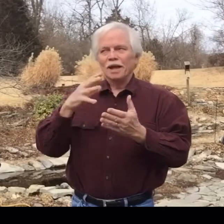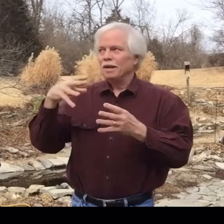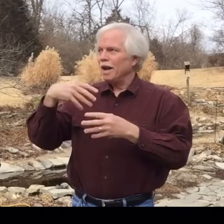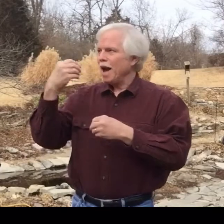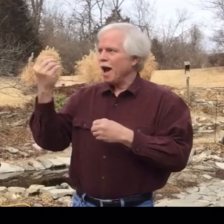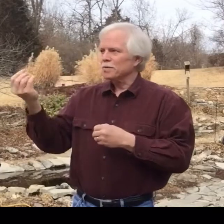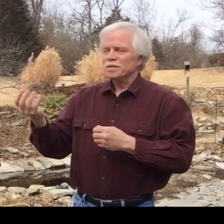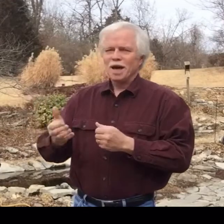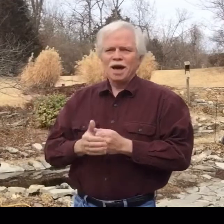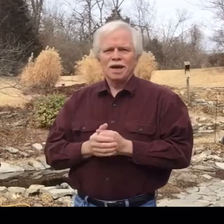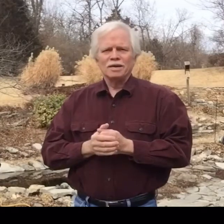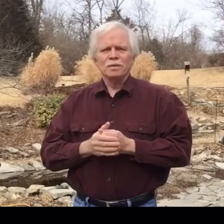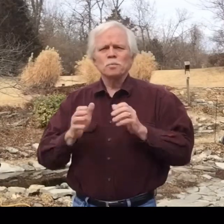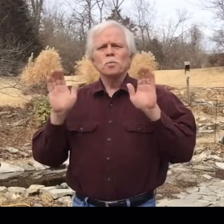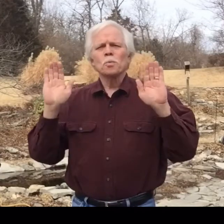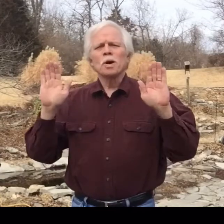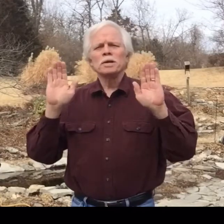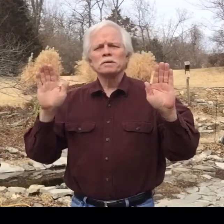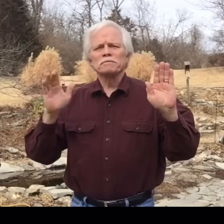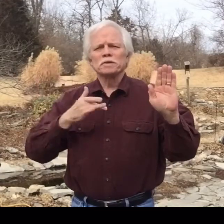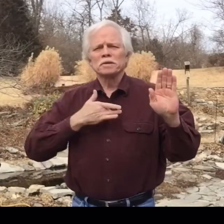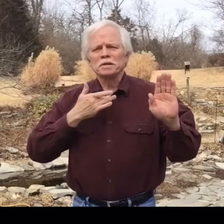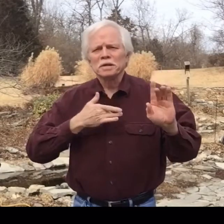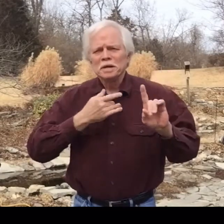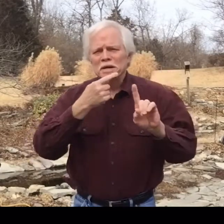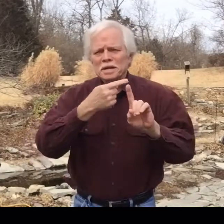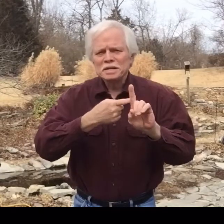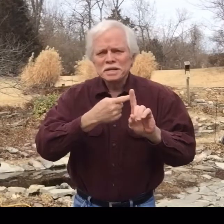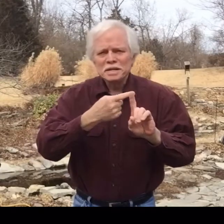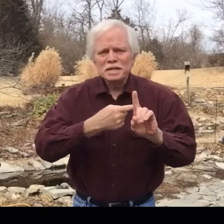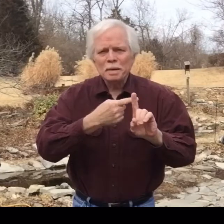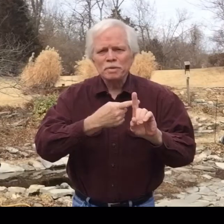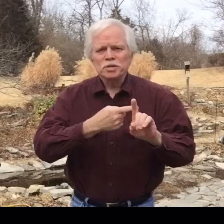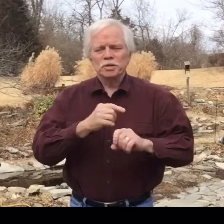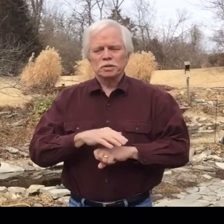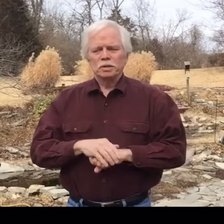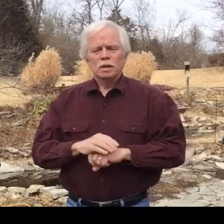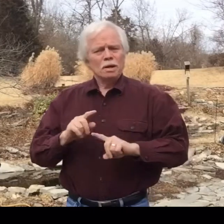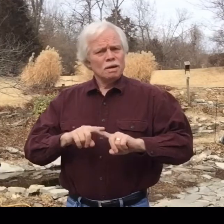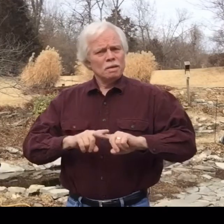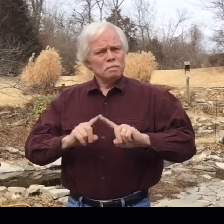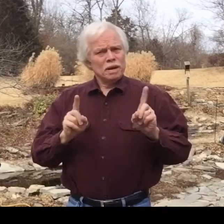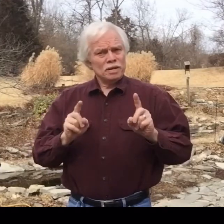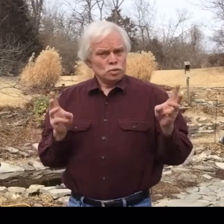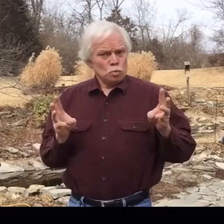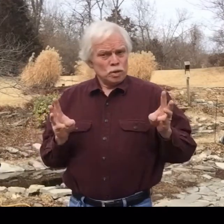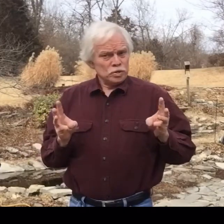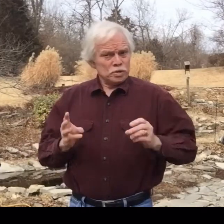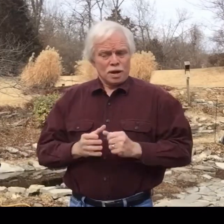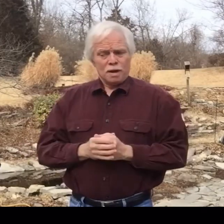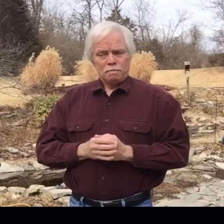outside. Wonderful temperature, but it's wintertime,